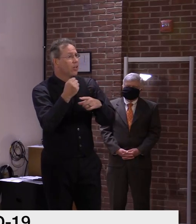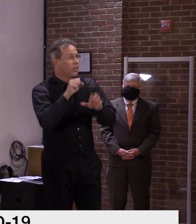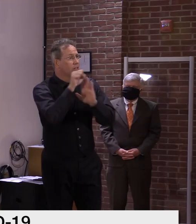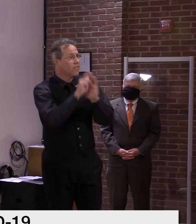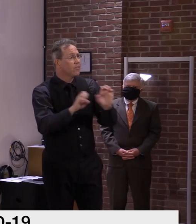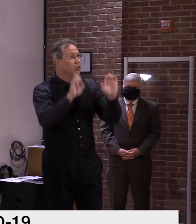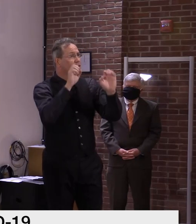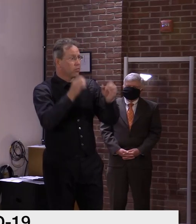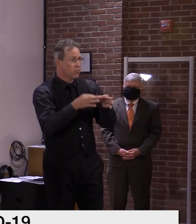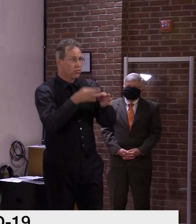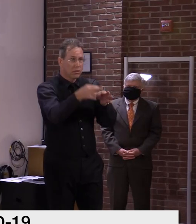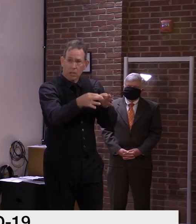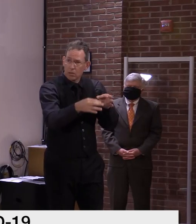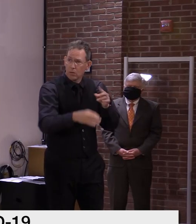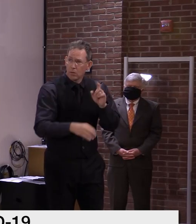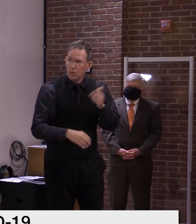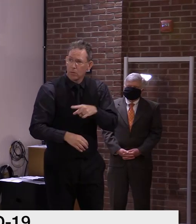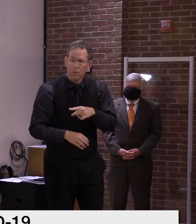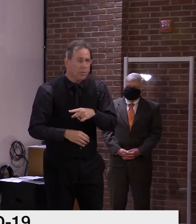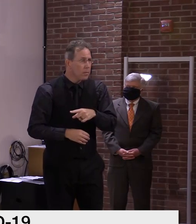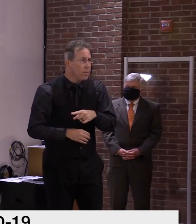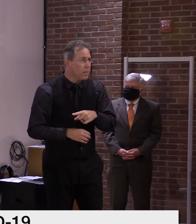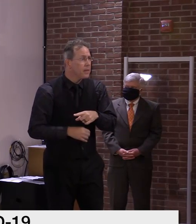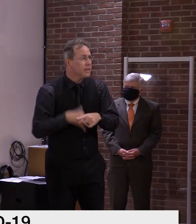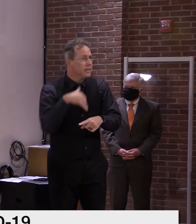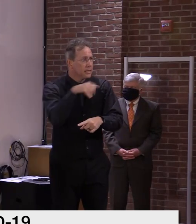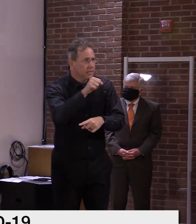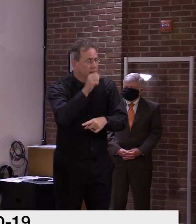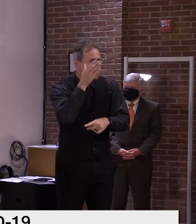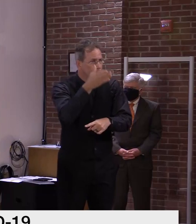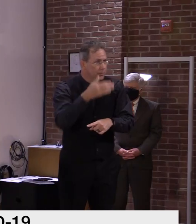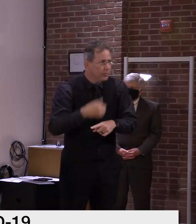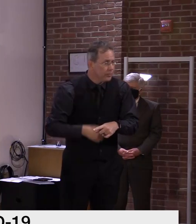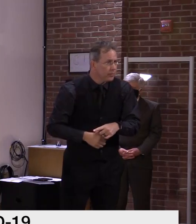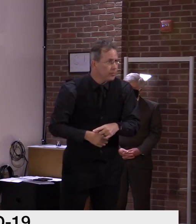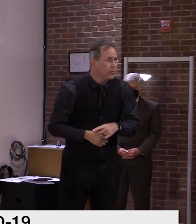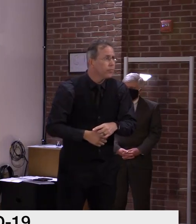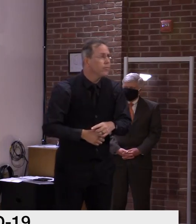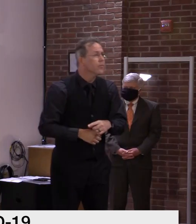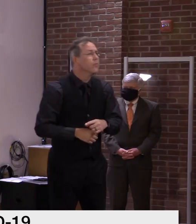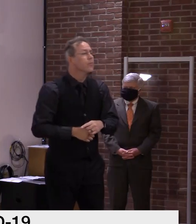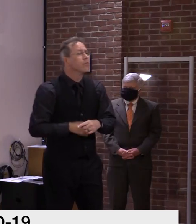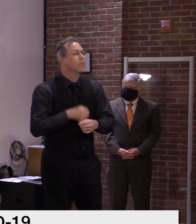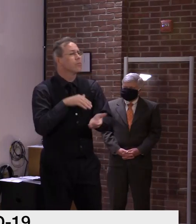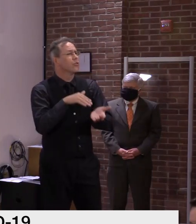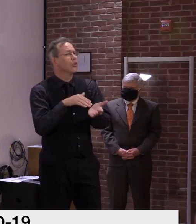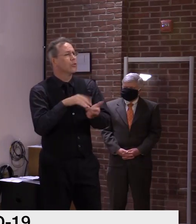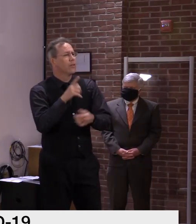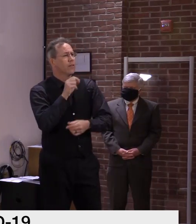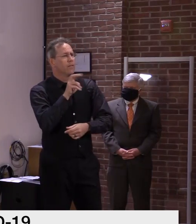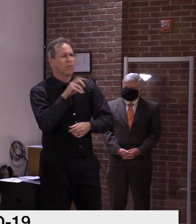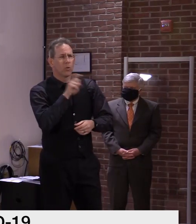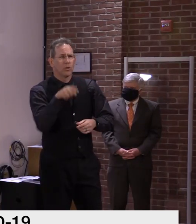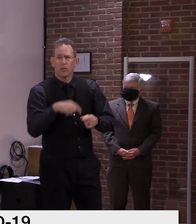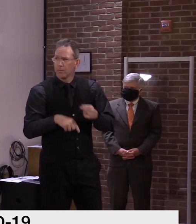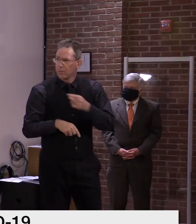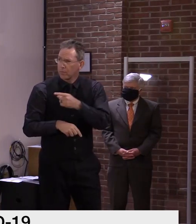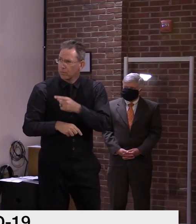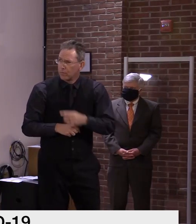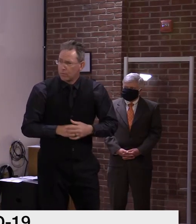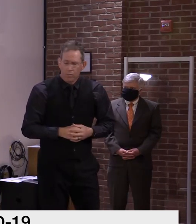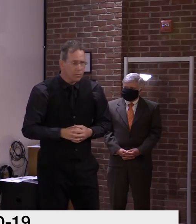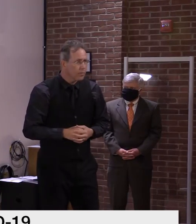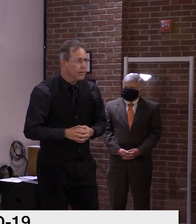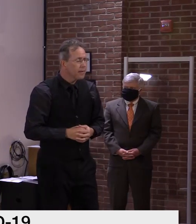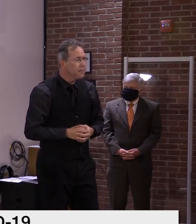Quick question for Dr. Levine. There was a story in the New York Times yesterday about this virus just becoming